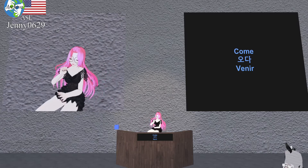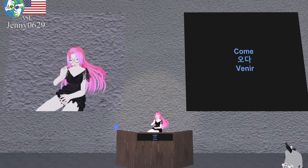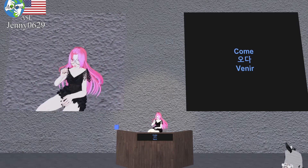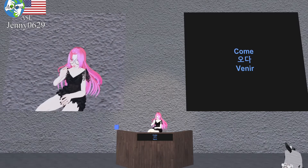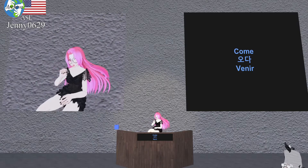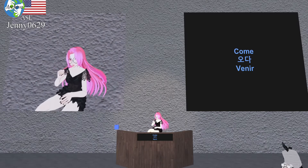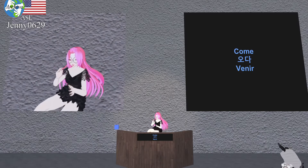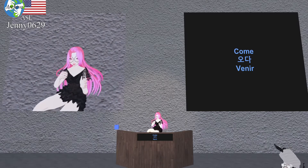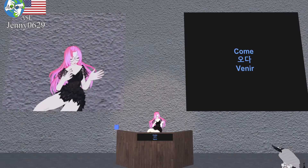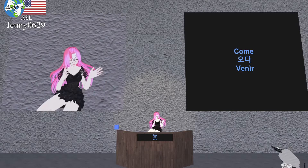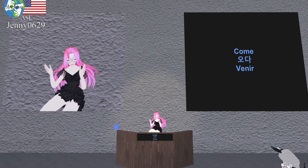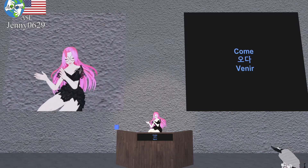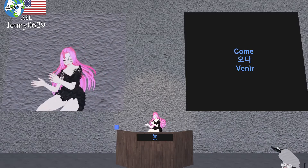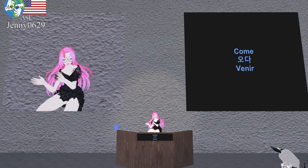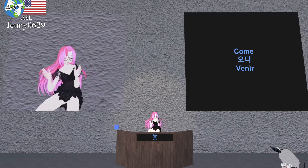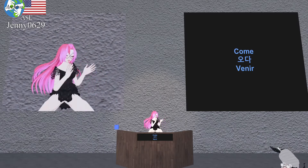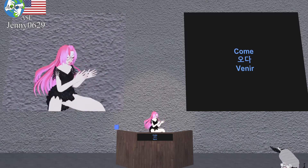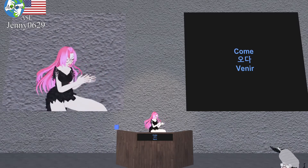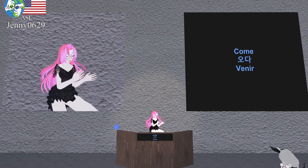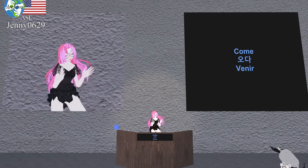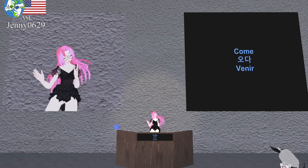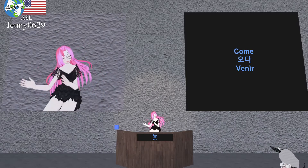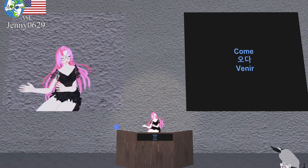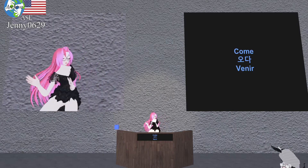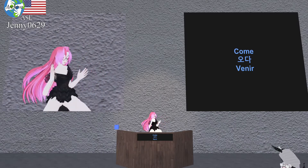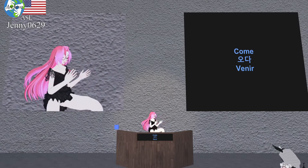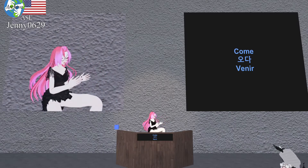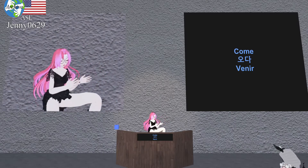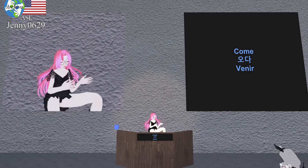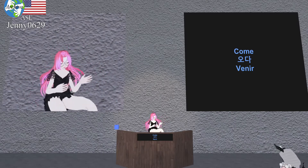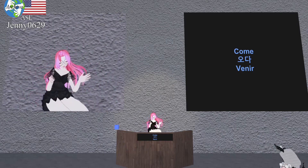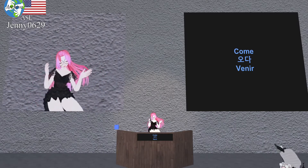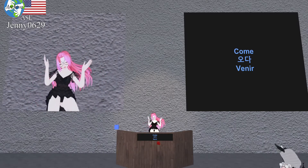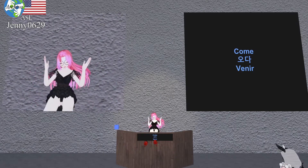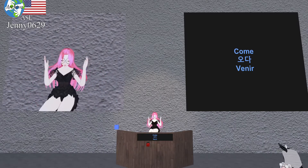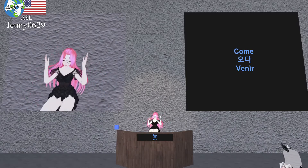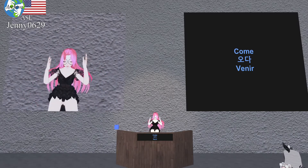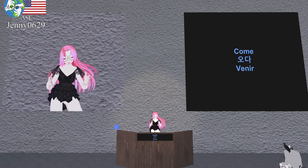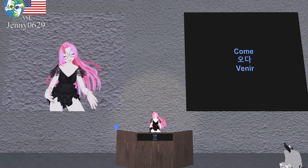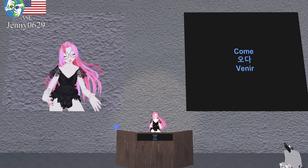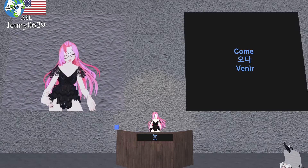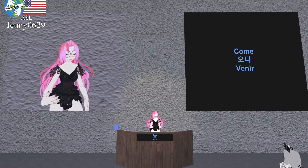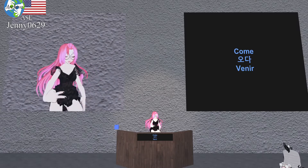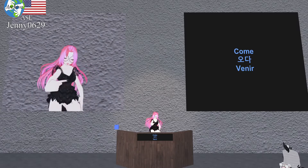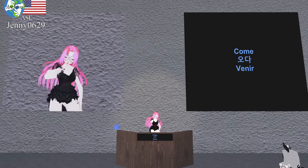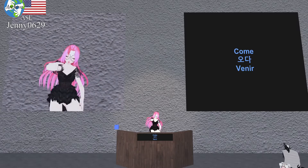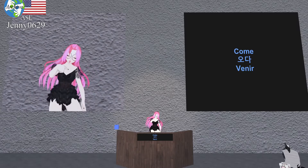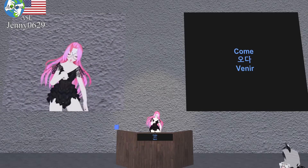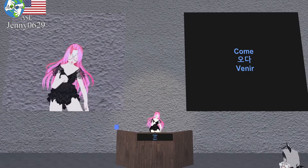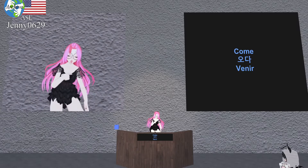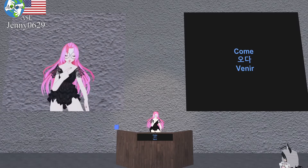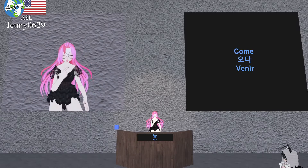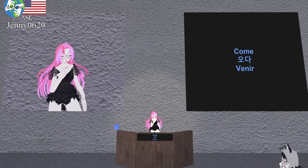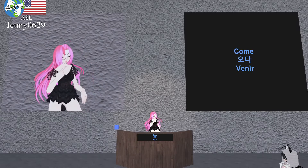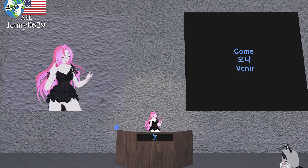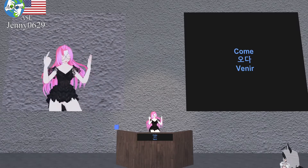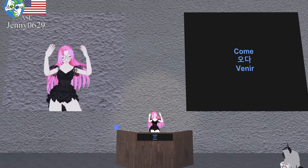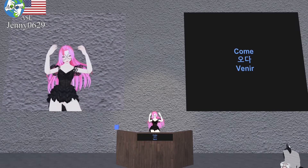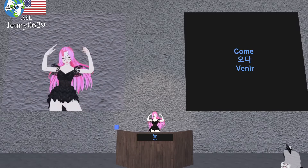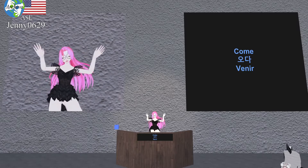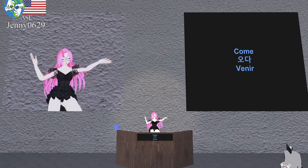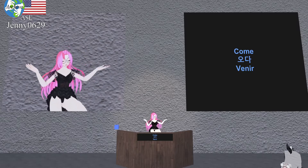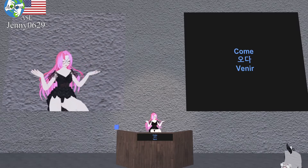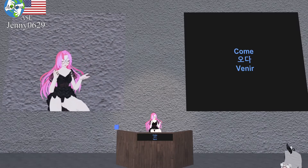said, whoa. And I'm going to shift my body. And then when it comes back to me, I'm going to face forward, and I'm going to say, and then I